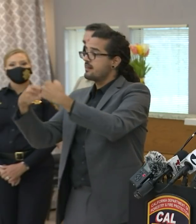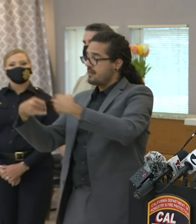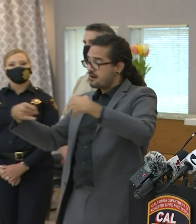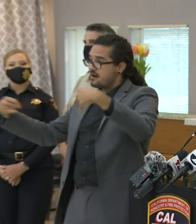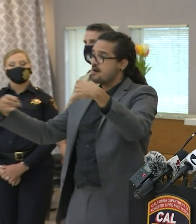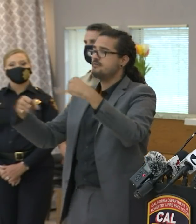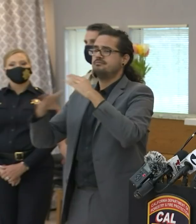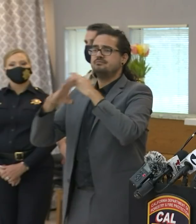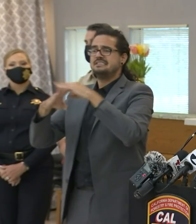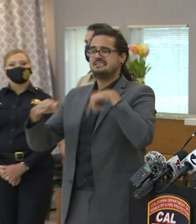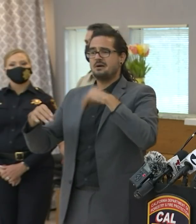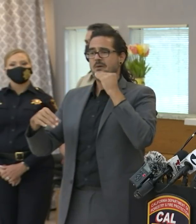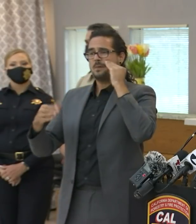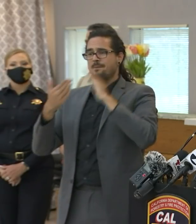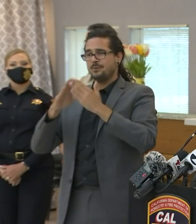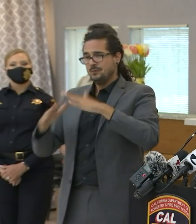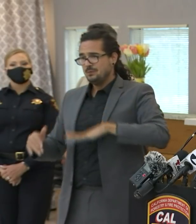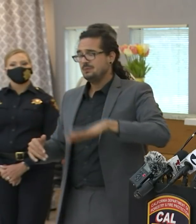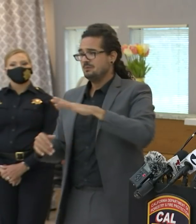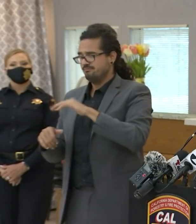use them when we do receive them.